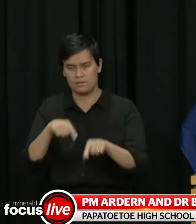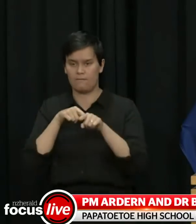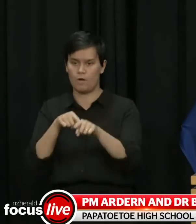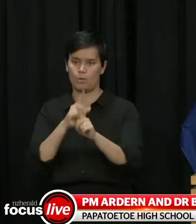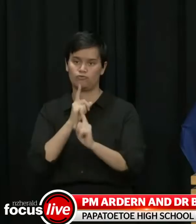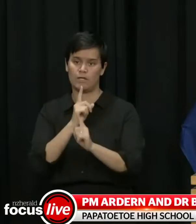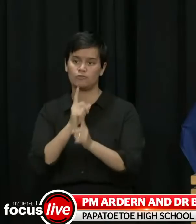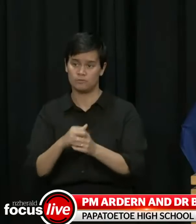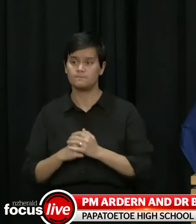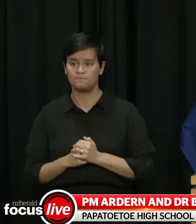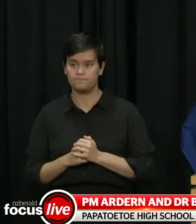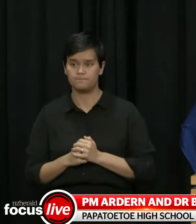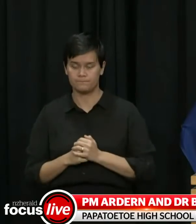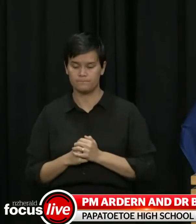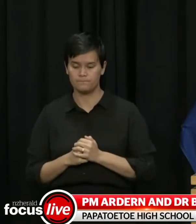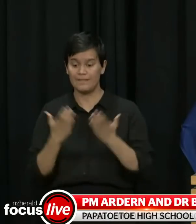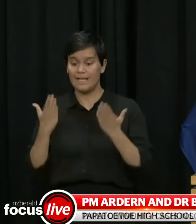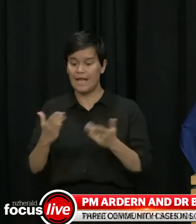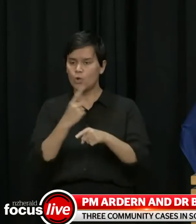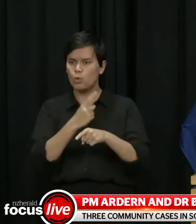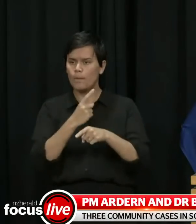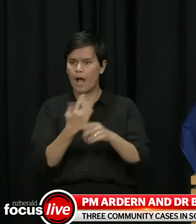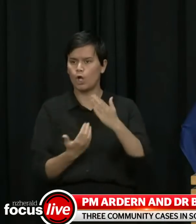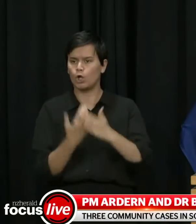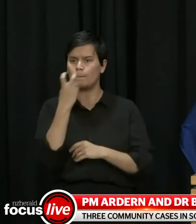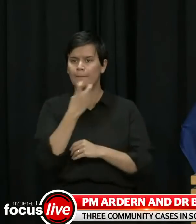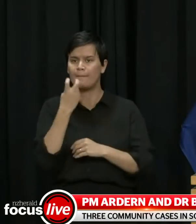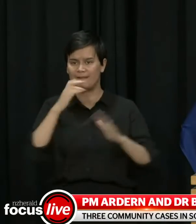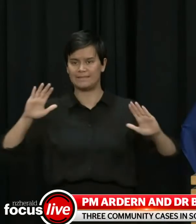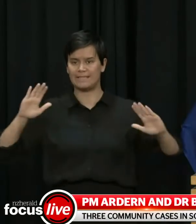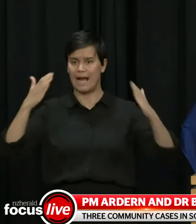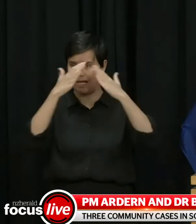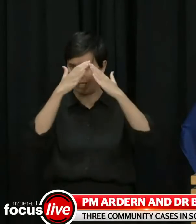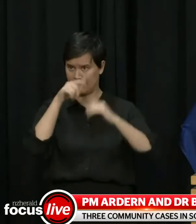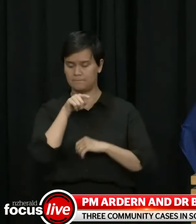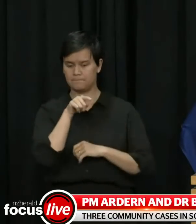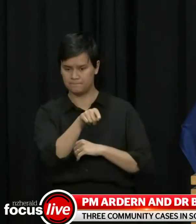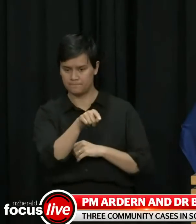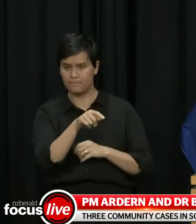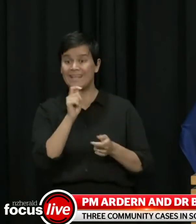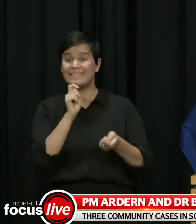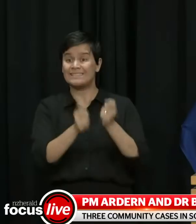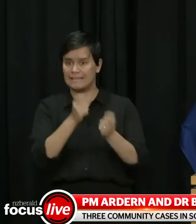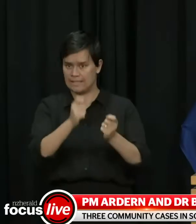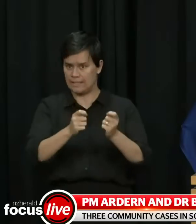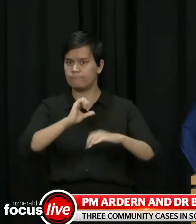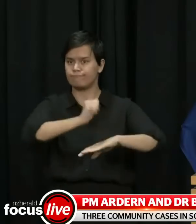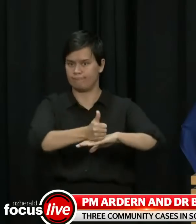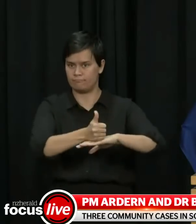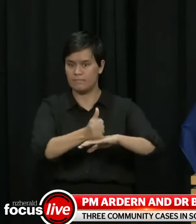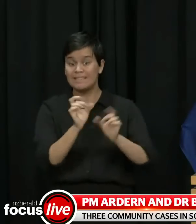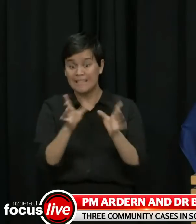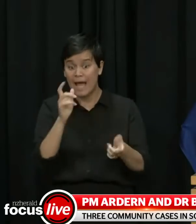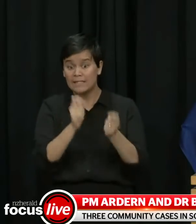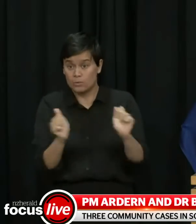in terms of Taranaki, there is testing available there, as we have indicated, and that has been happening this